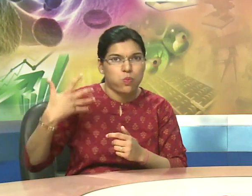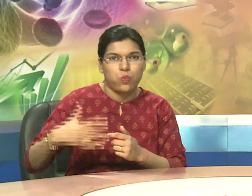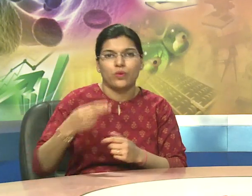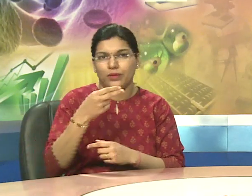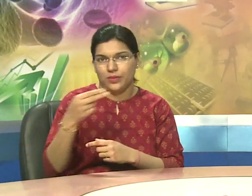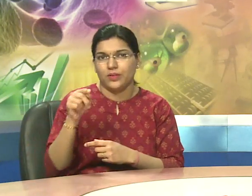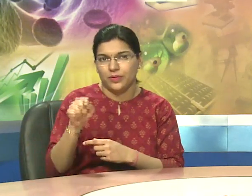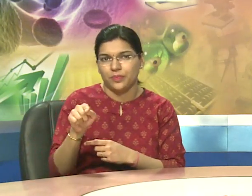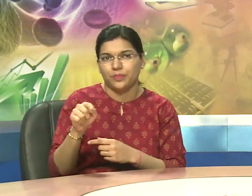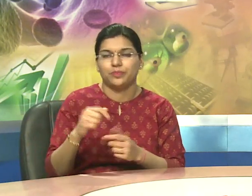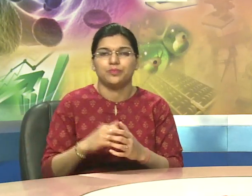24th, expensive.